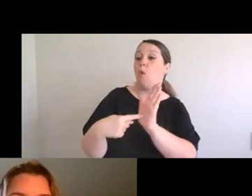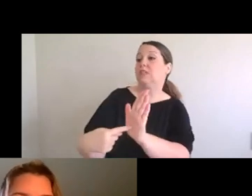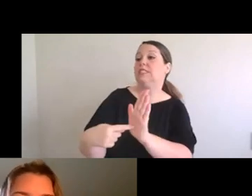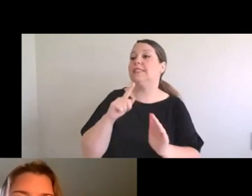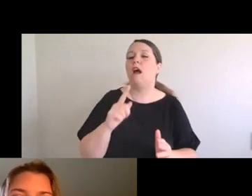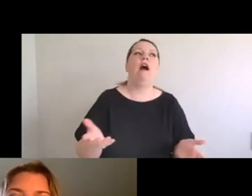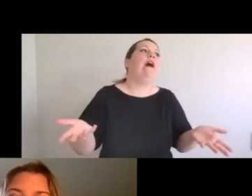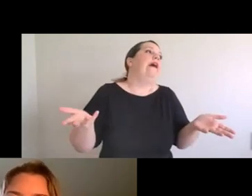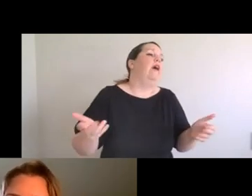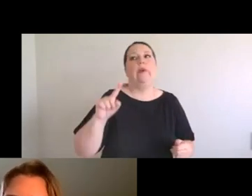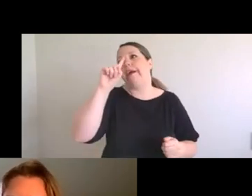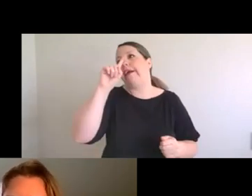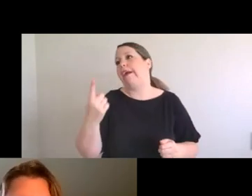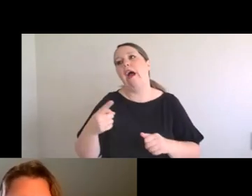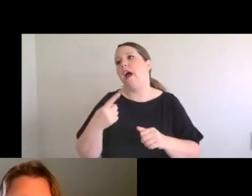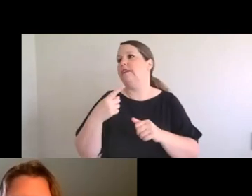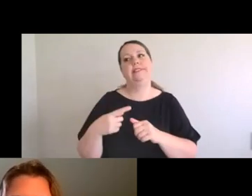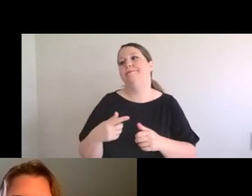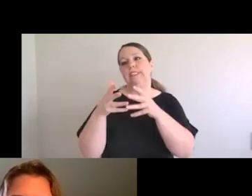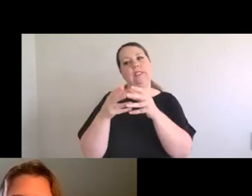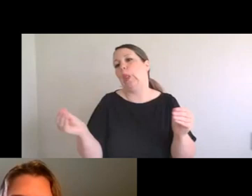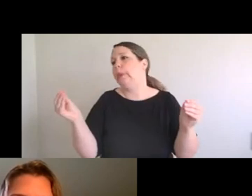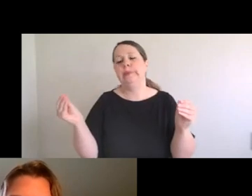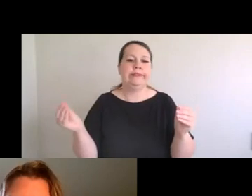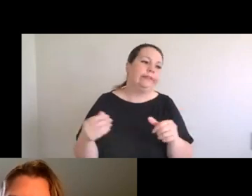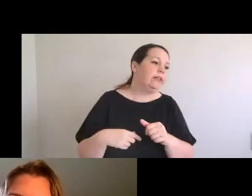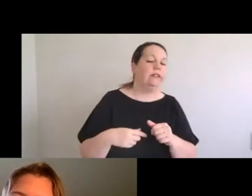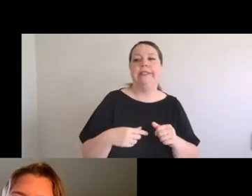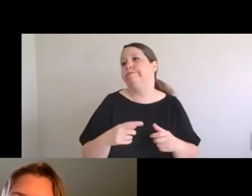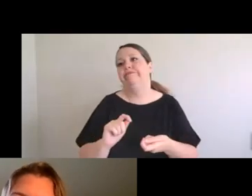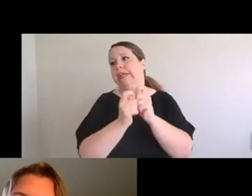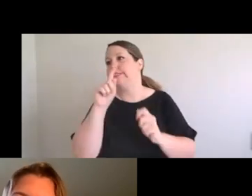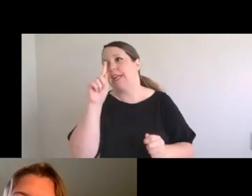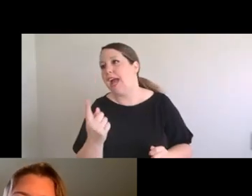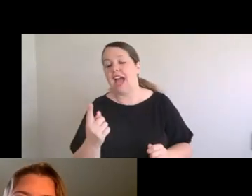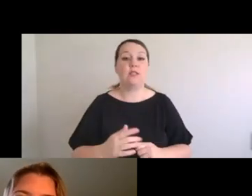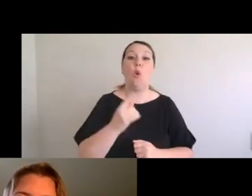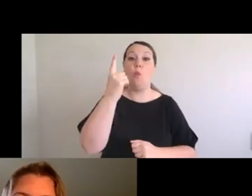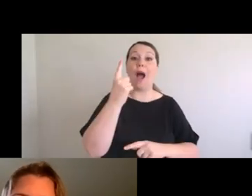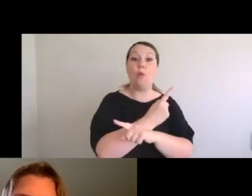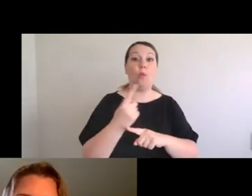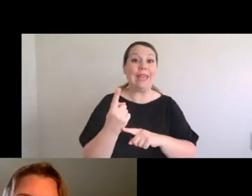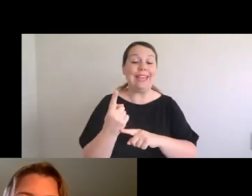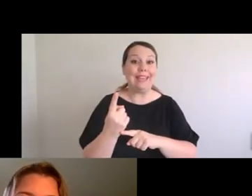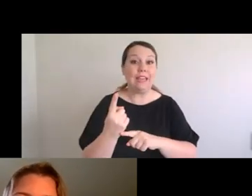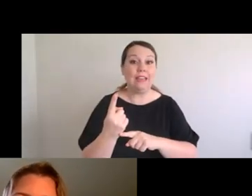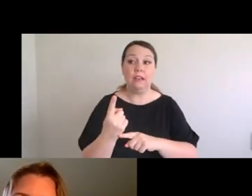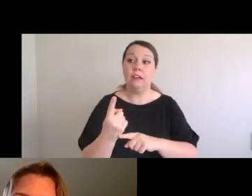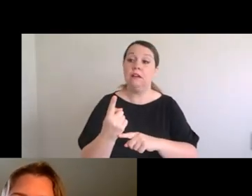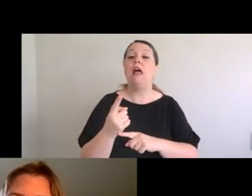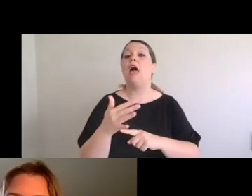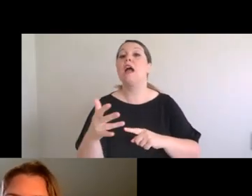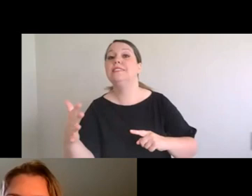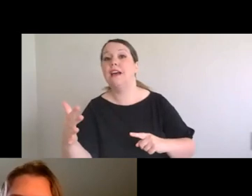that." A week later, there was another article saying